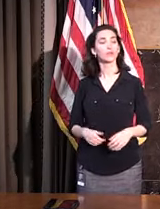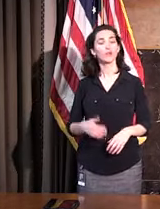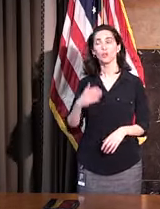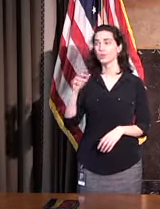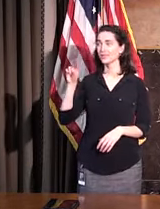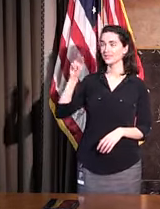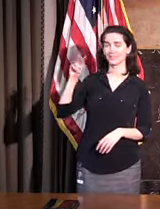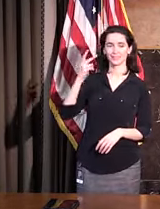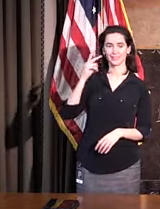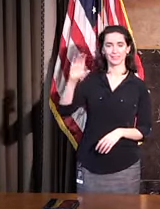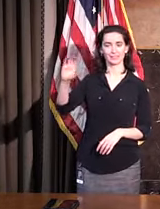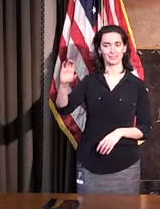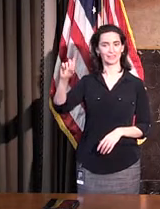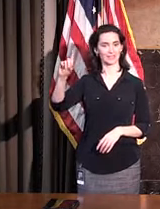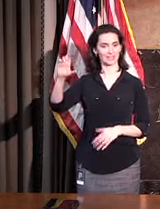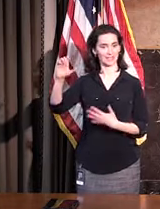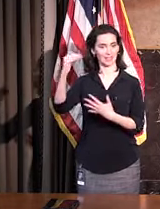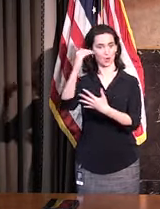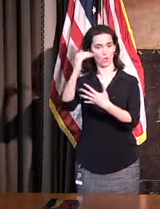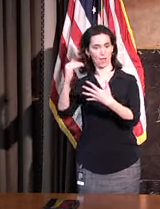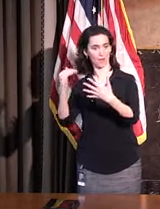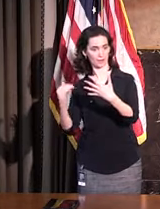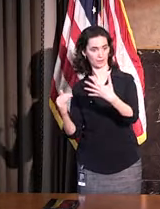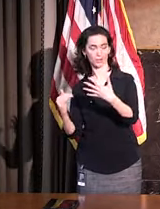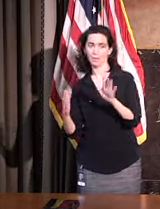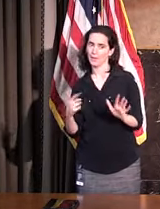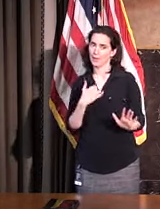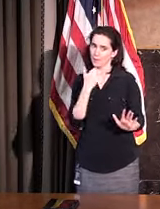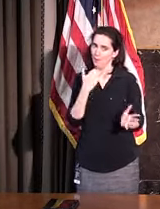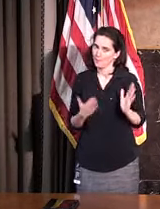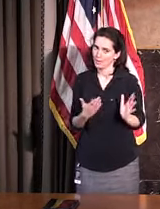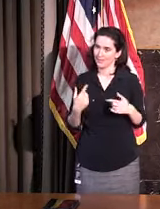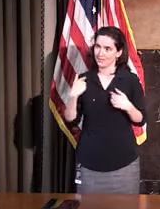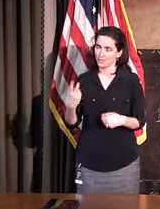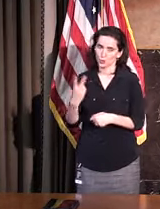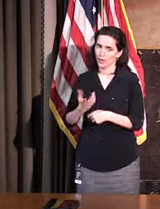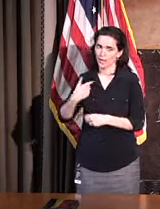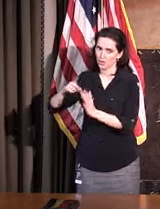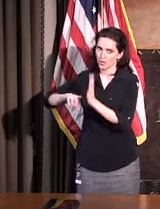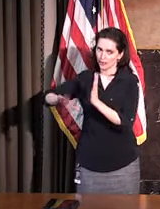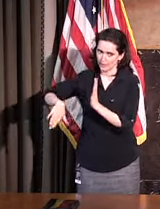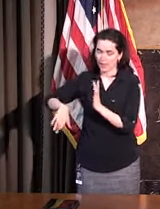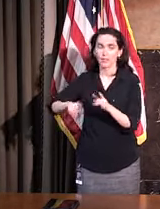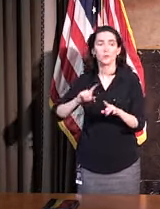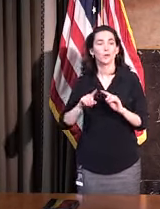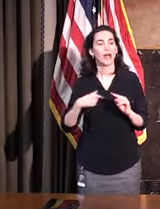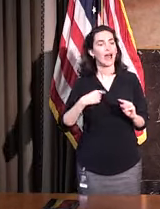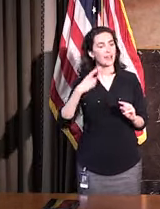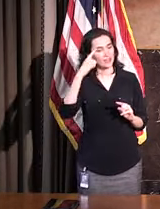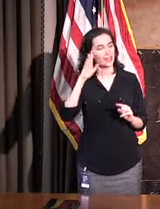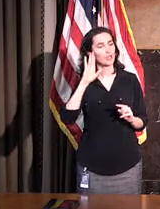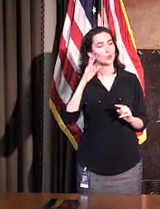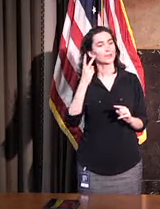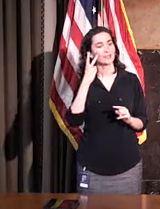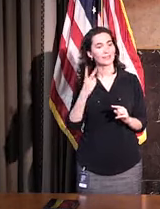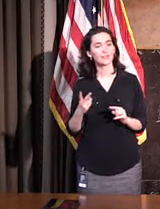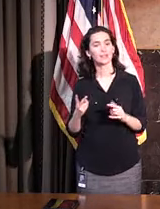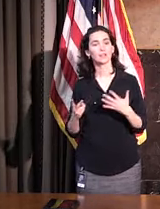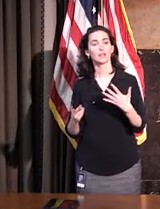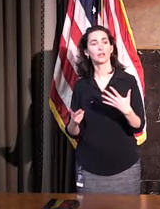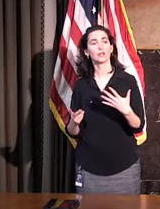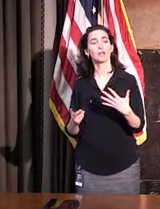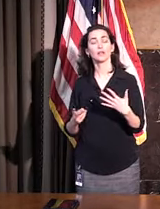CDC rankings, and I may be wrong in what I'm about to say because I haven't done it in the last couple of days, you will see that the states most severely